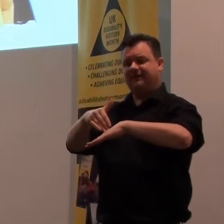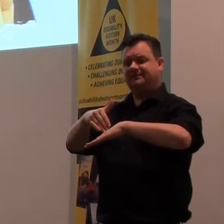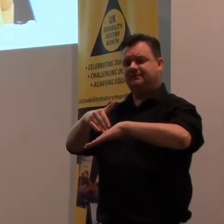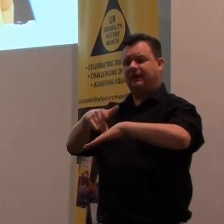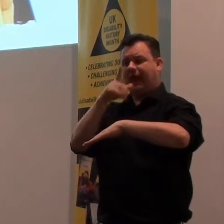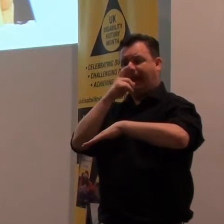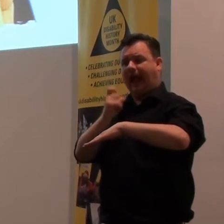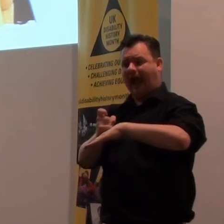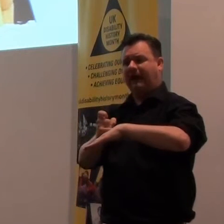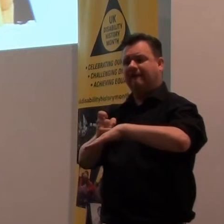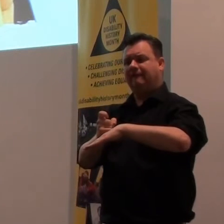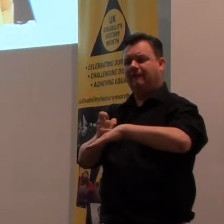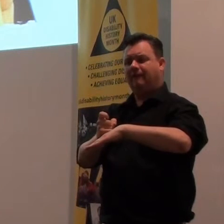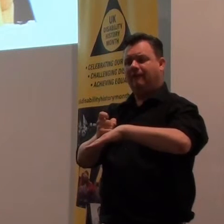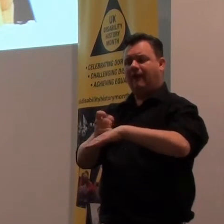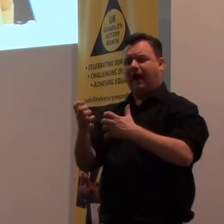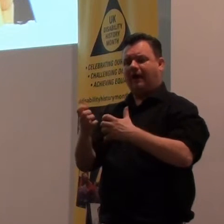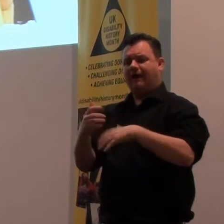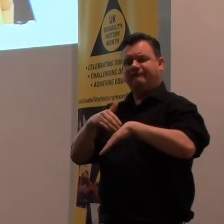them, on our lives.